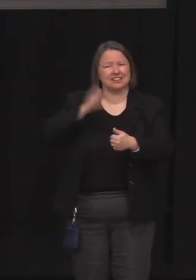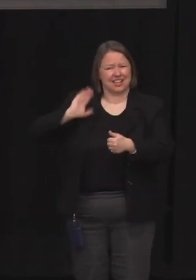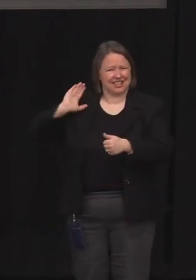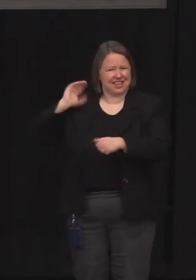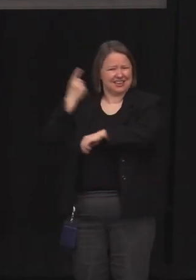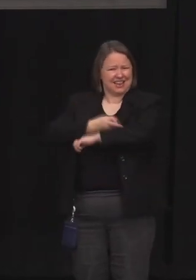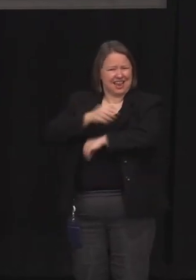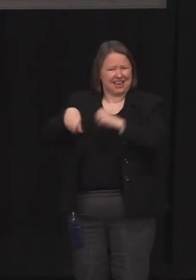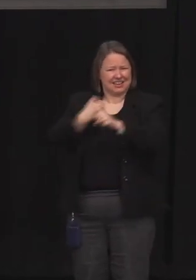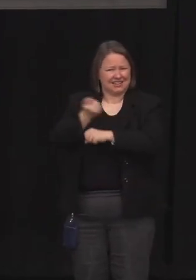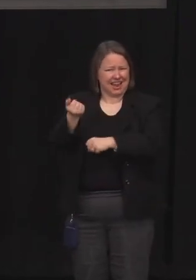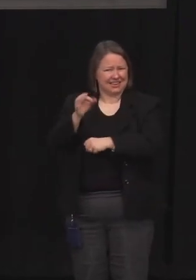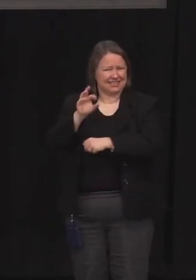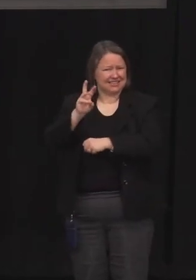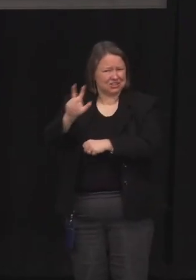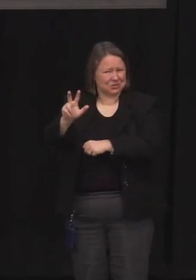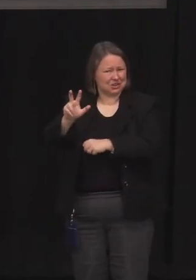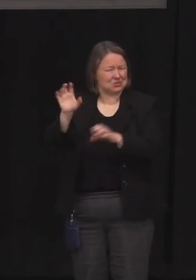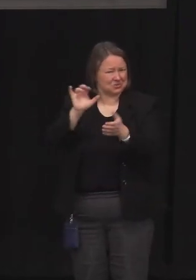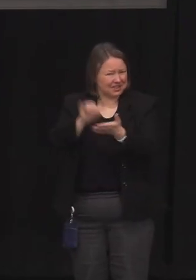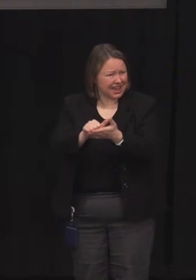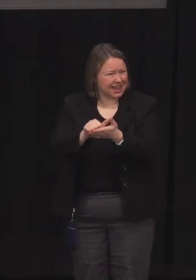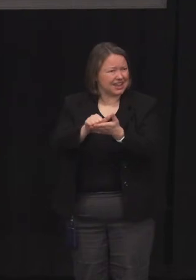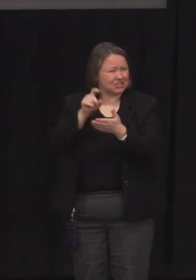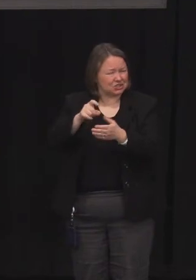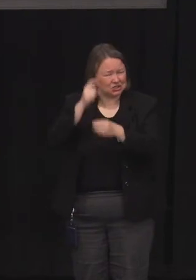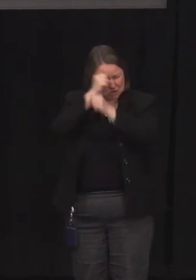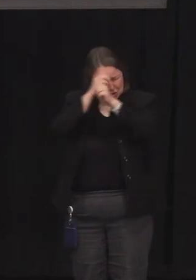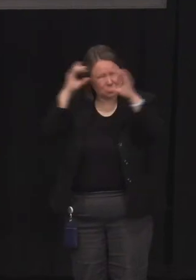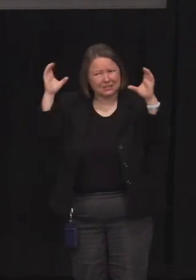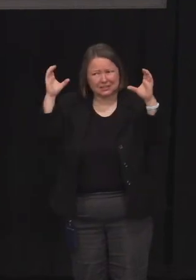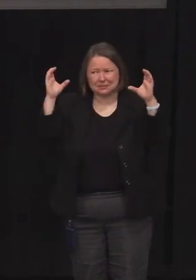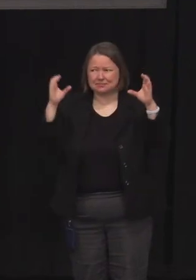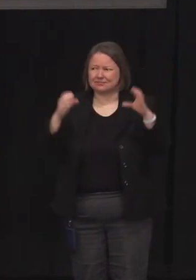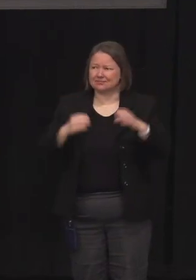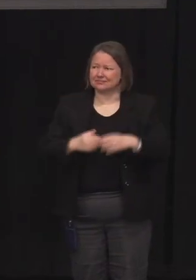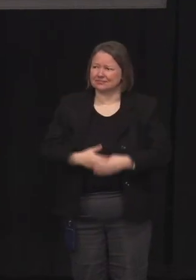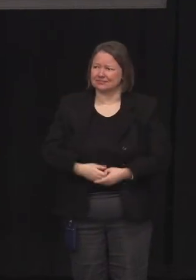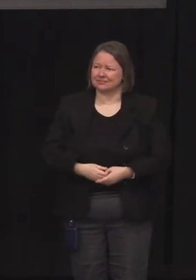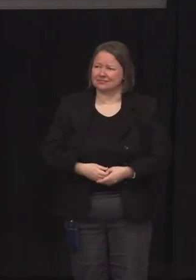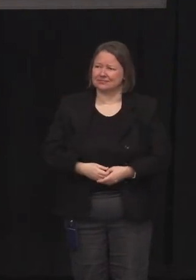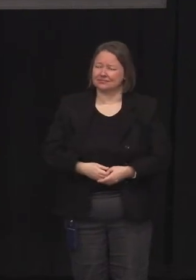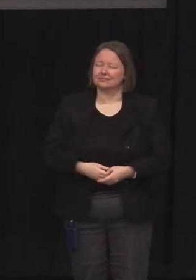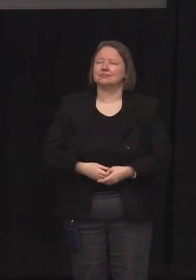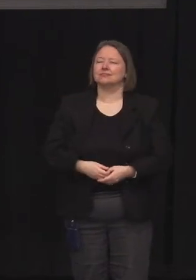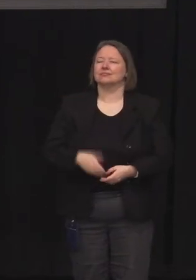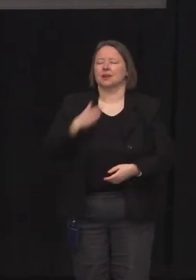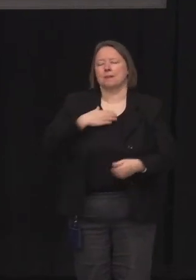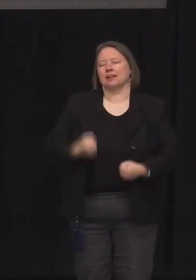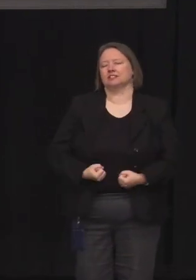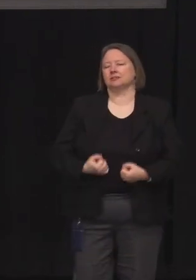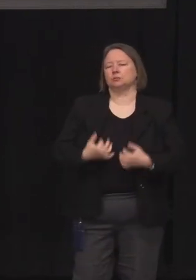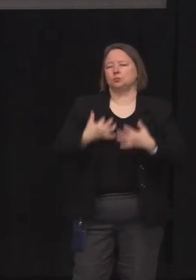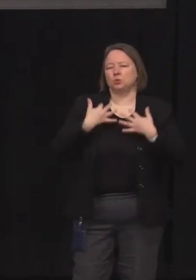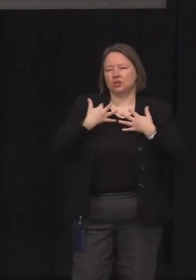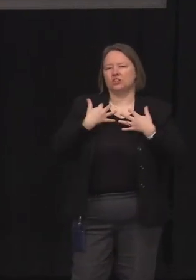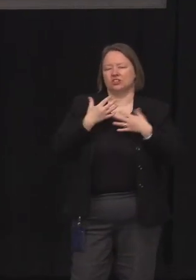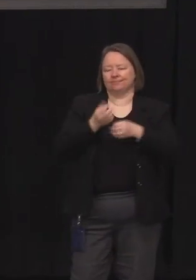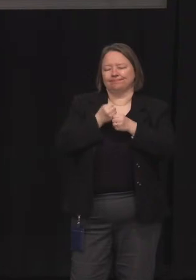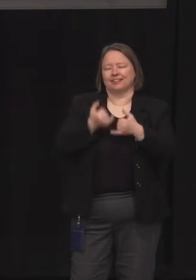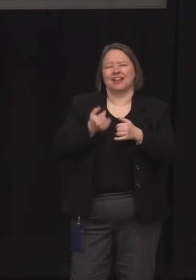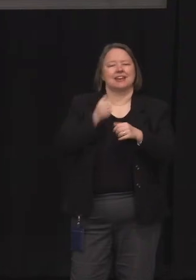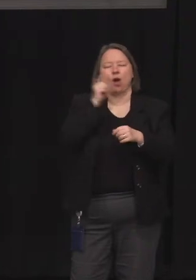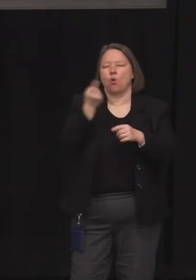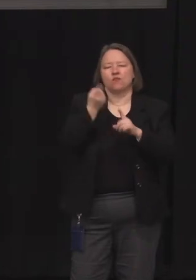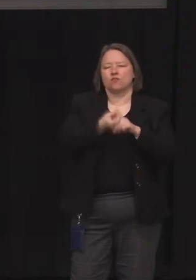1963 to do just that, to dream? You see, I draw my inspiration today not just from